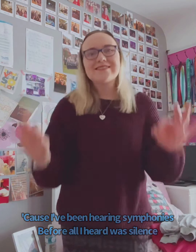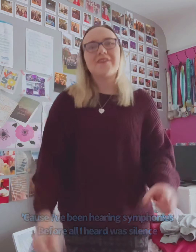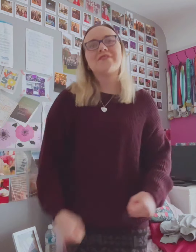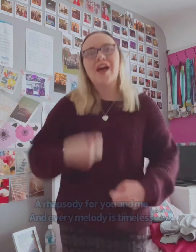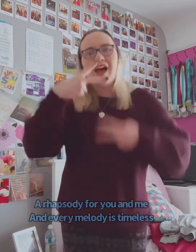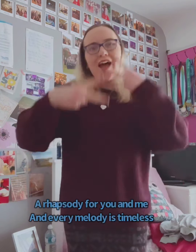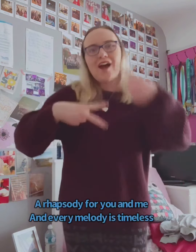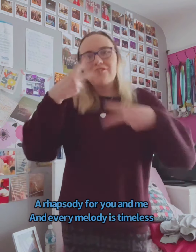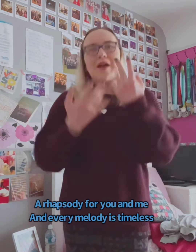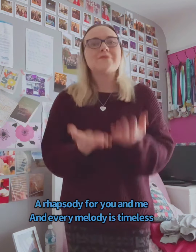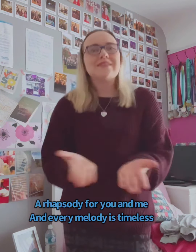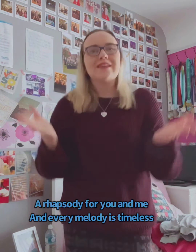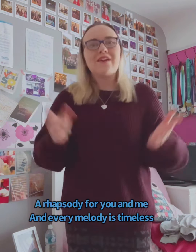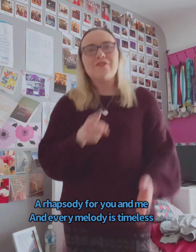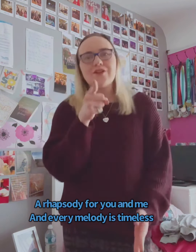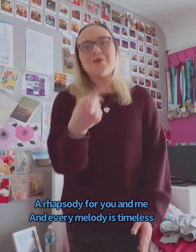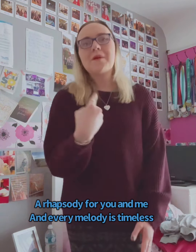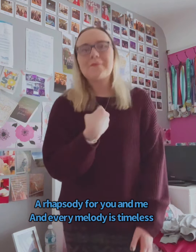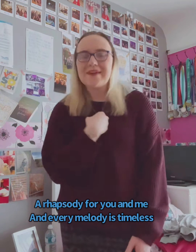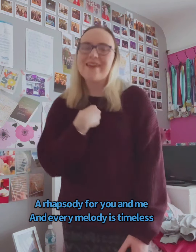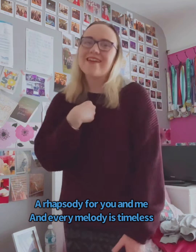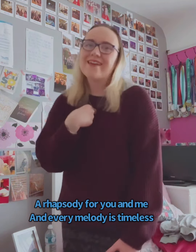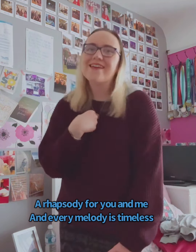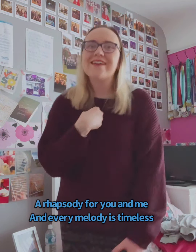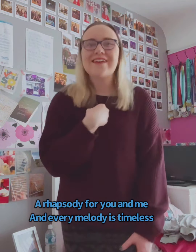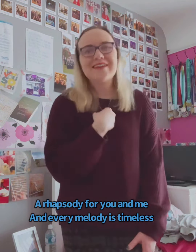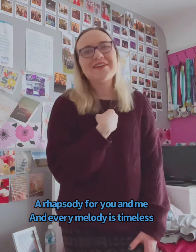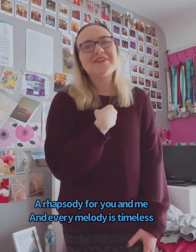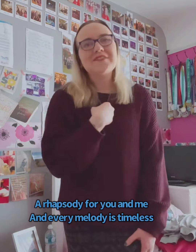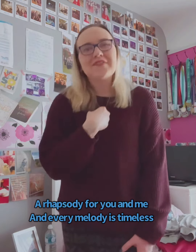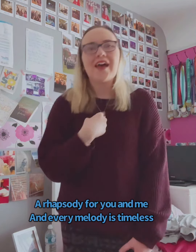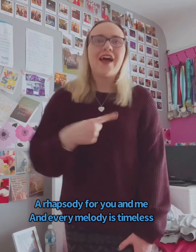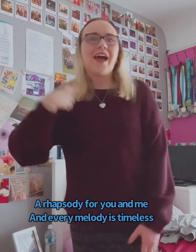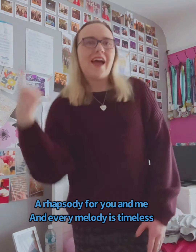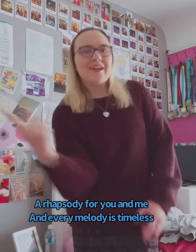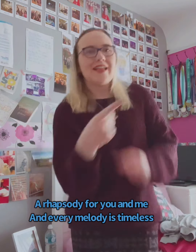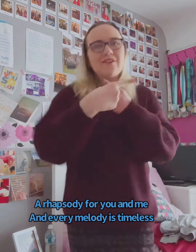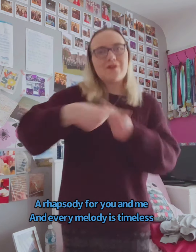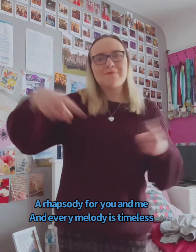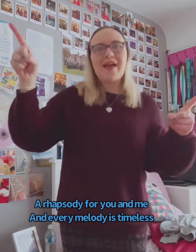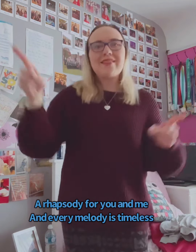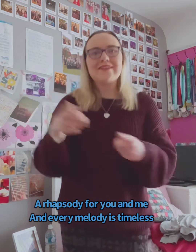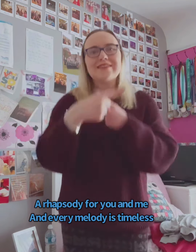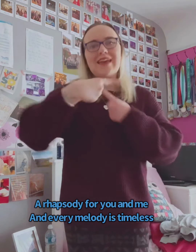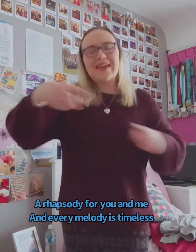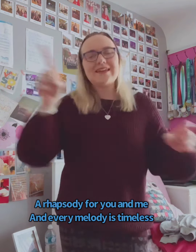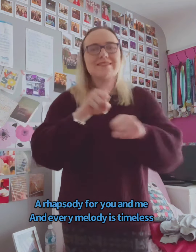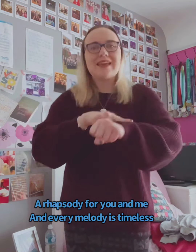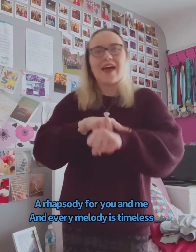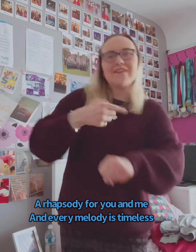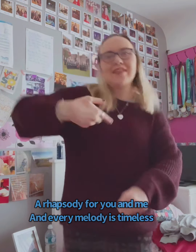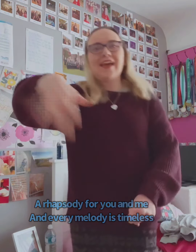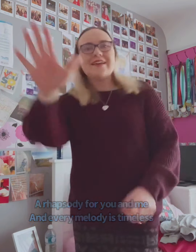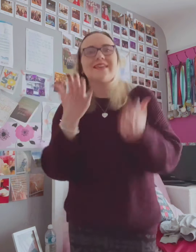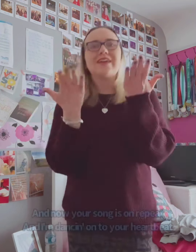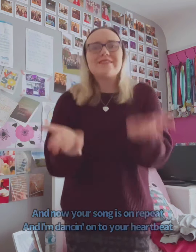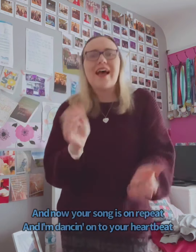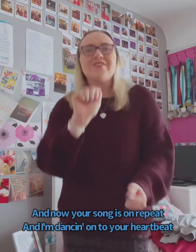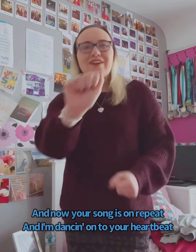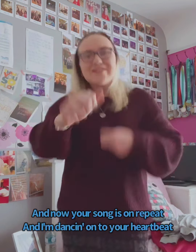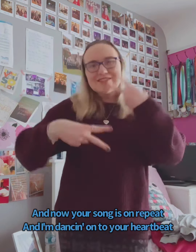A rhapsody for you and me And every melody is timeless